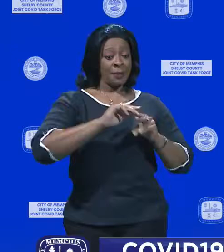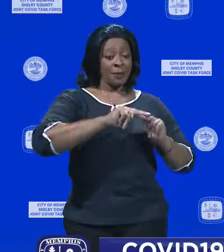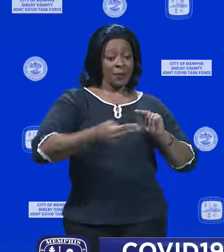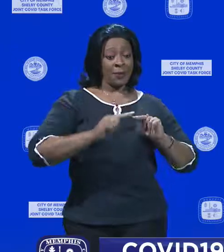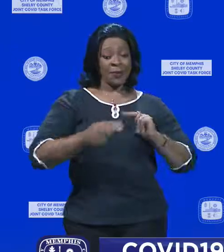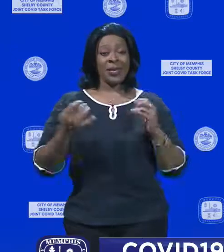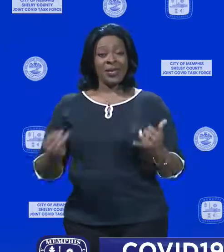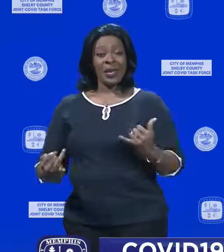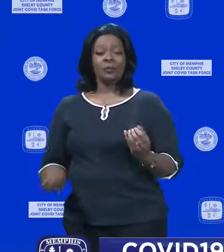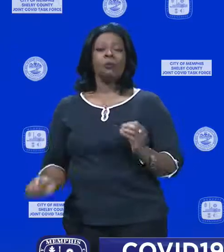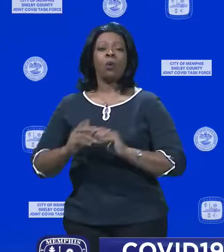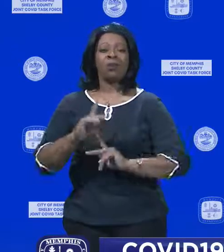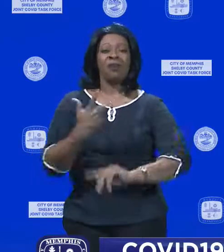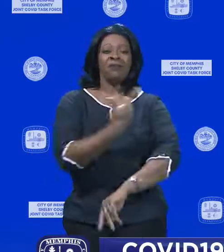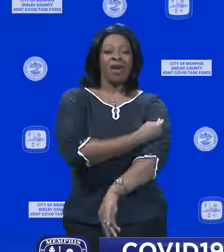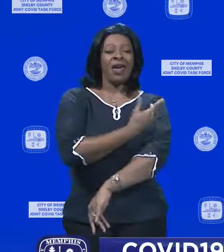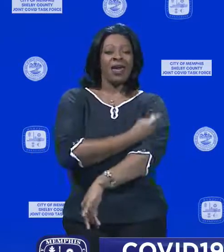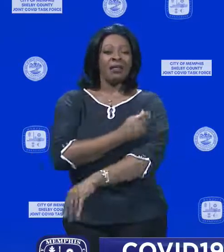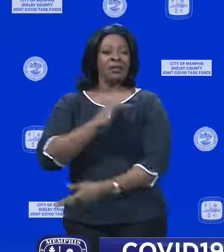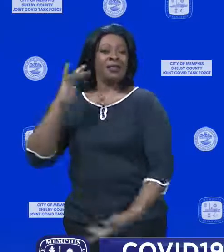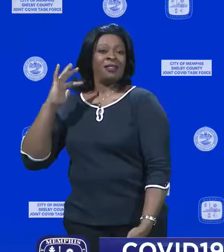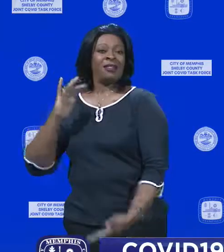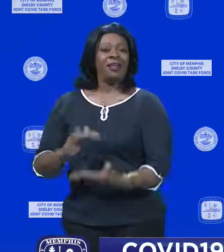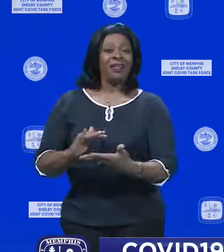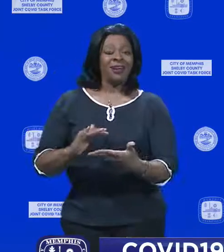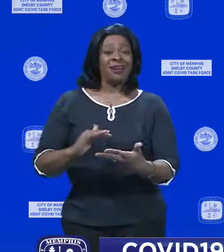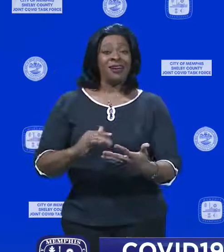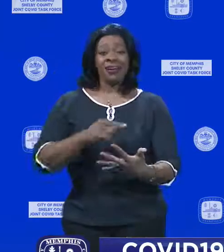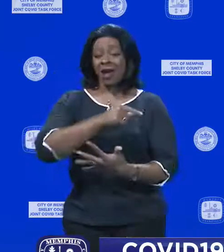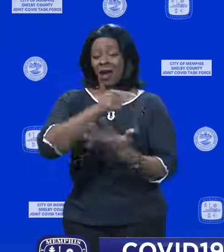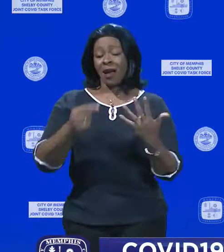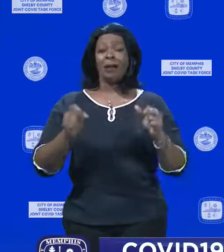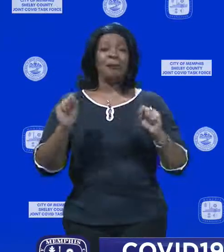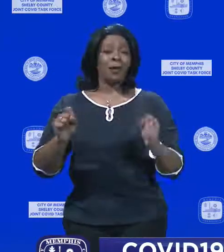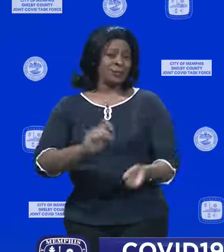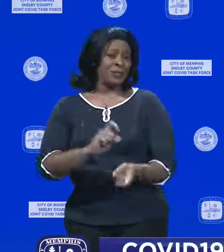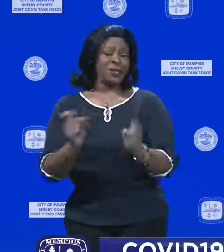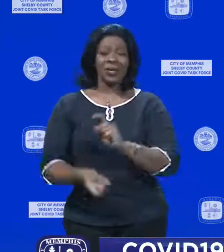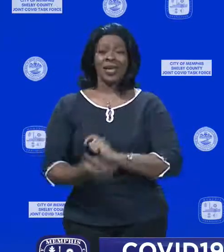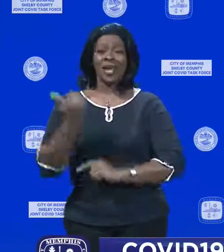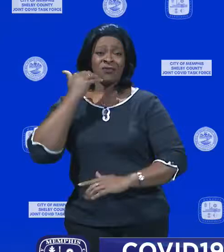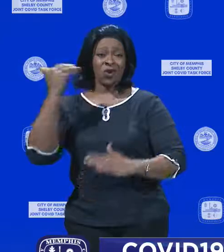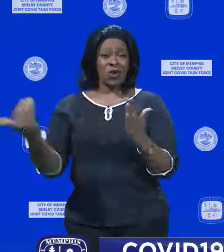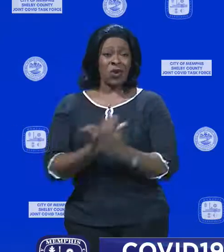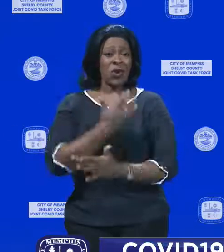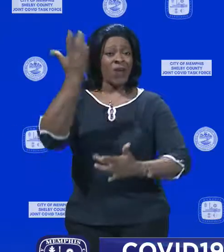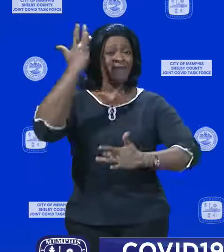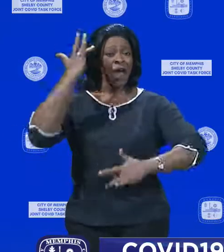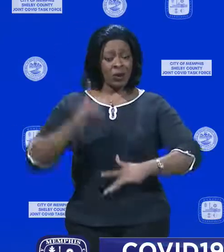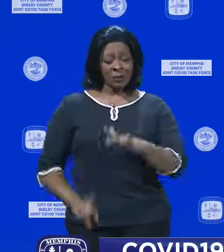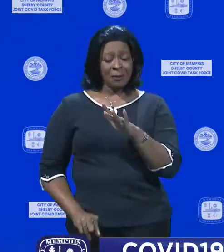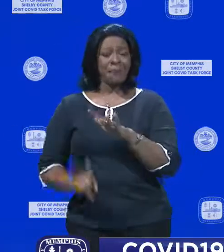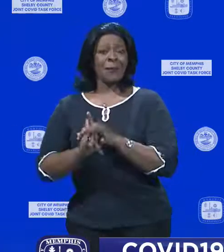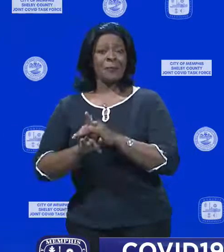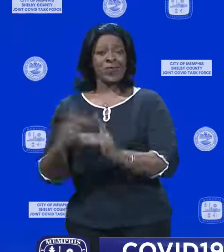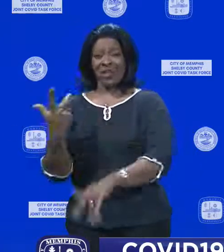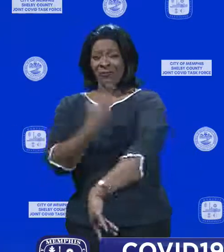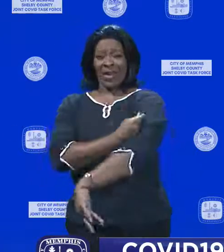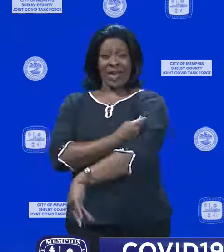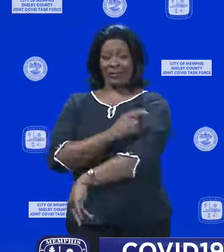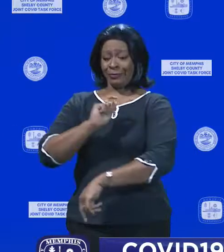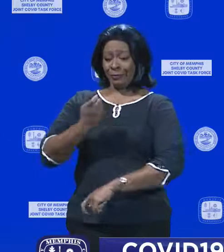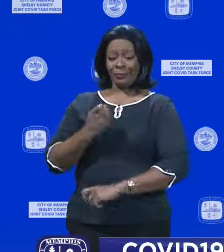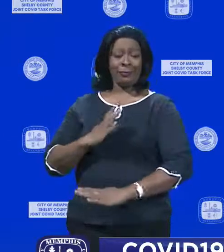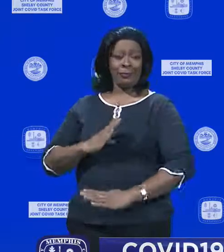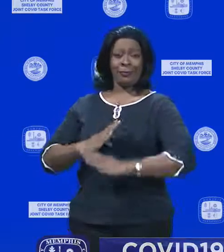they are right now. And all of that is subject to change if a new variant emerges that the vaccine does not